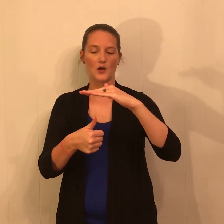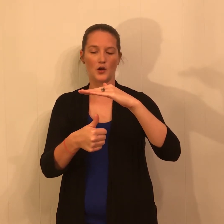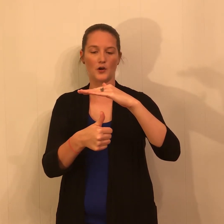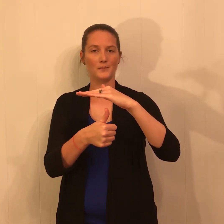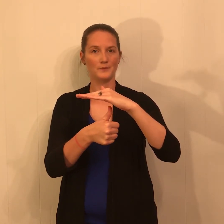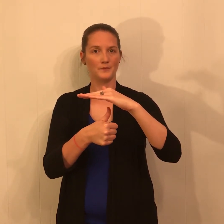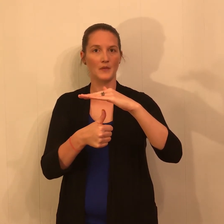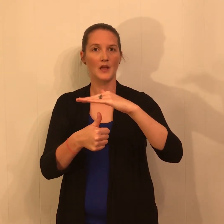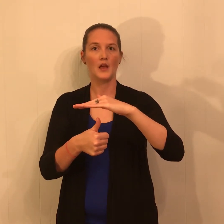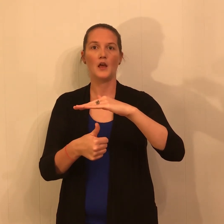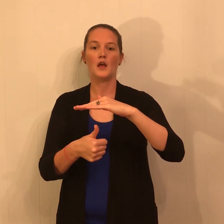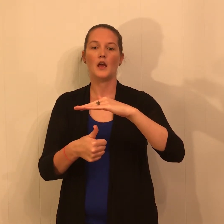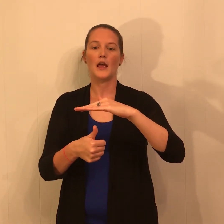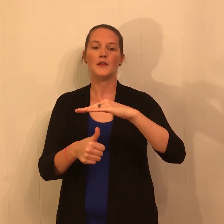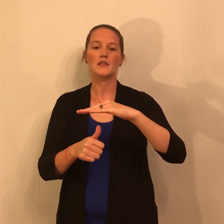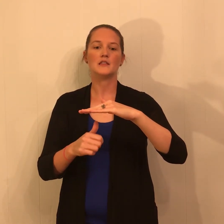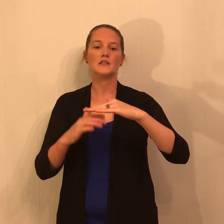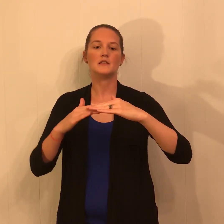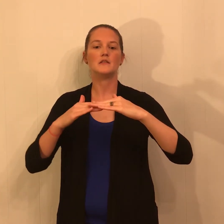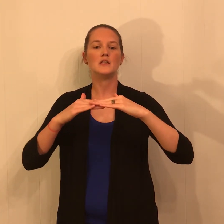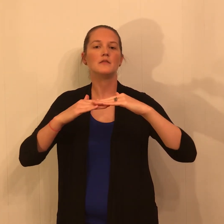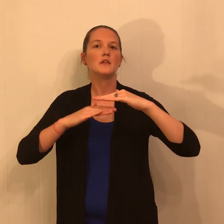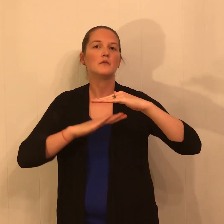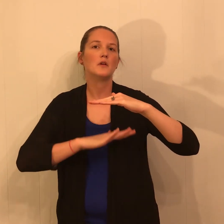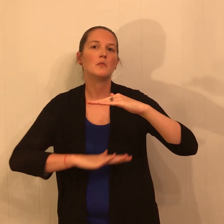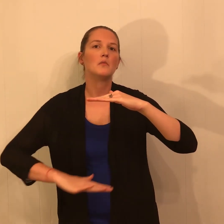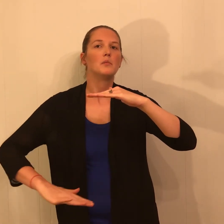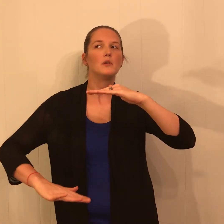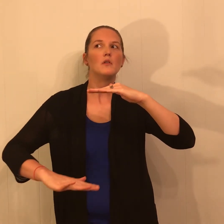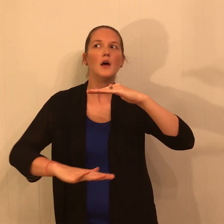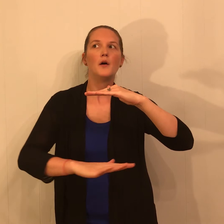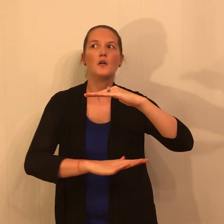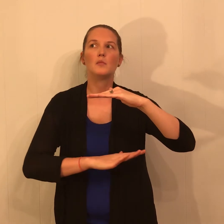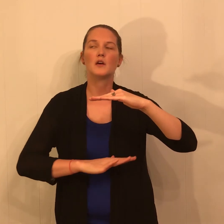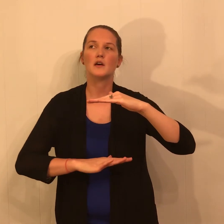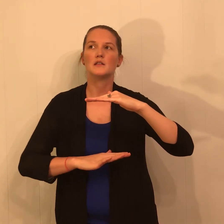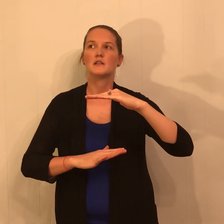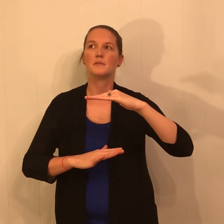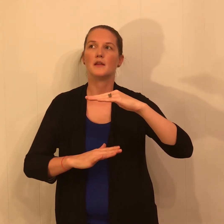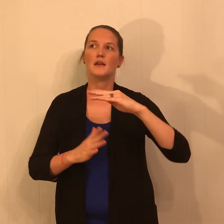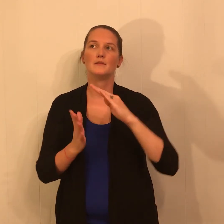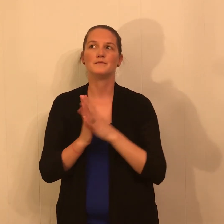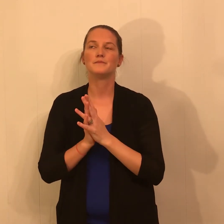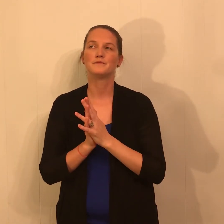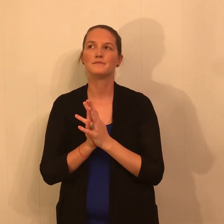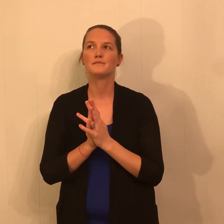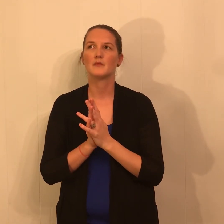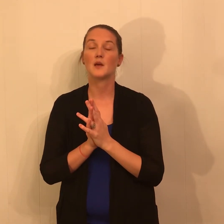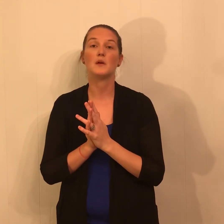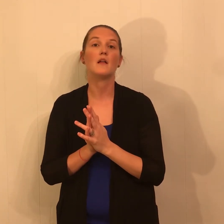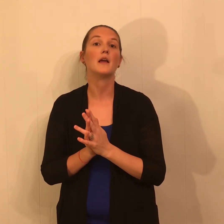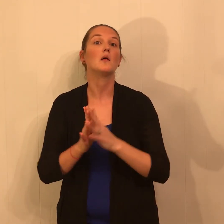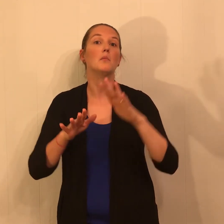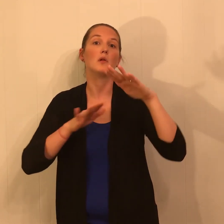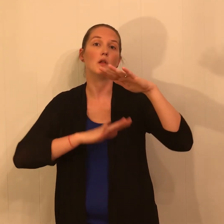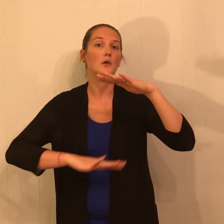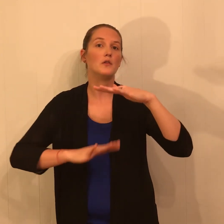under. And this is different from below because something can be like below the